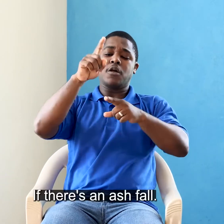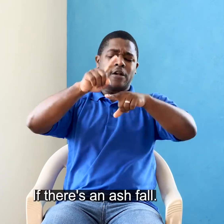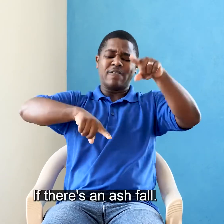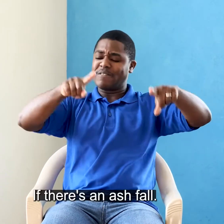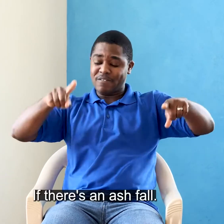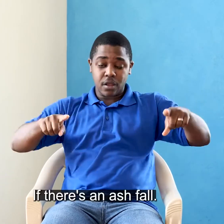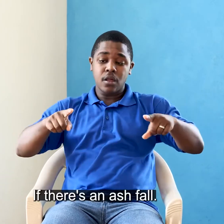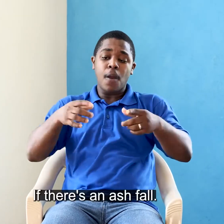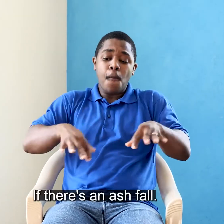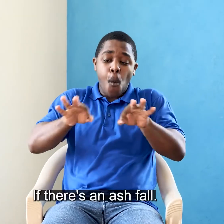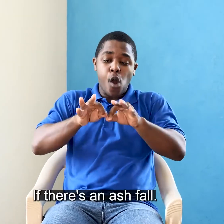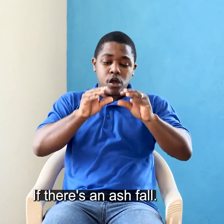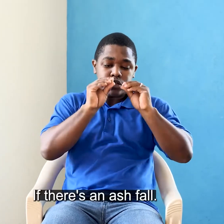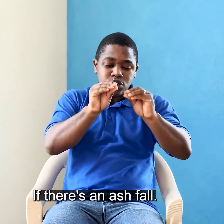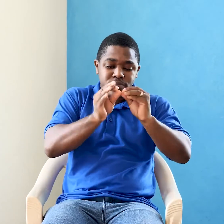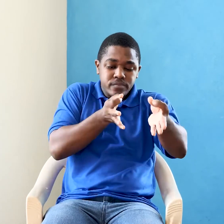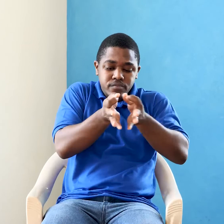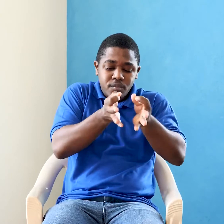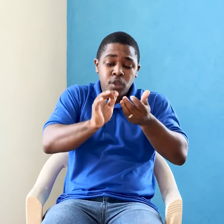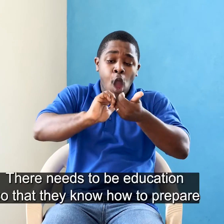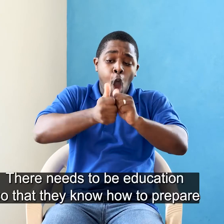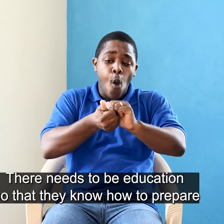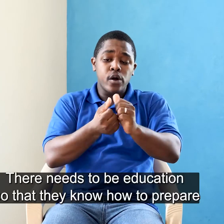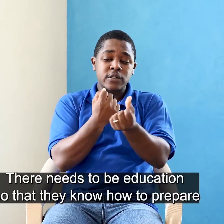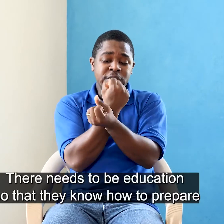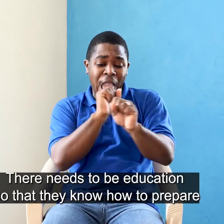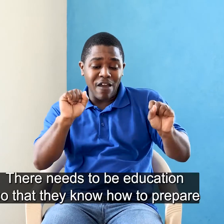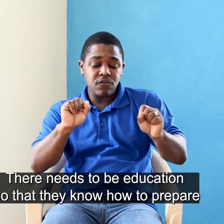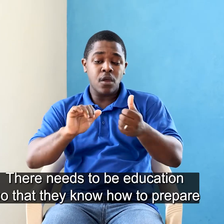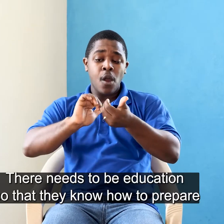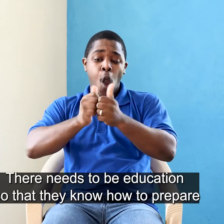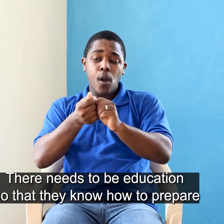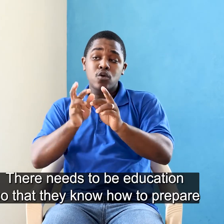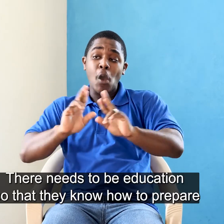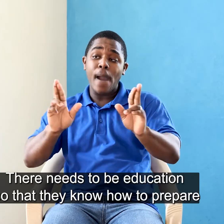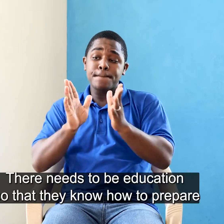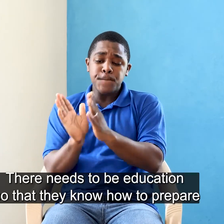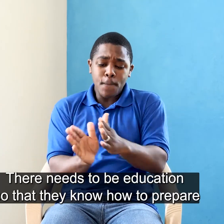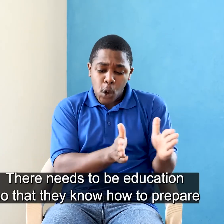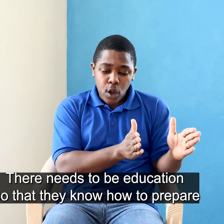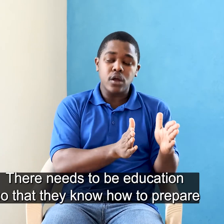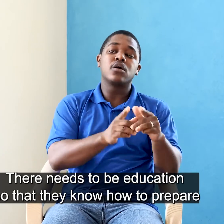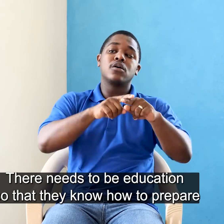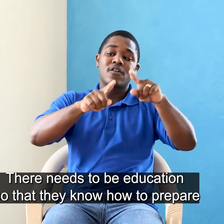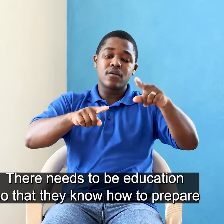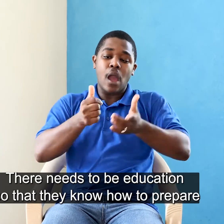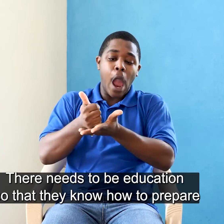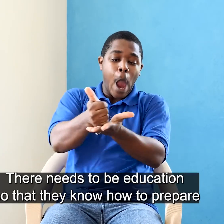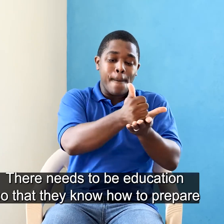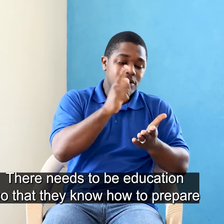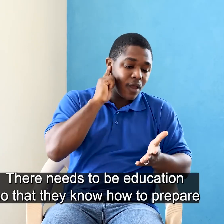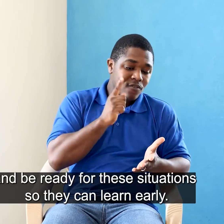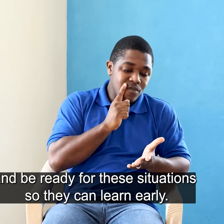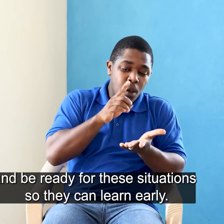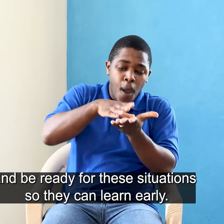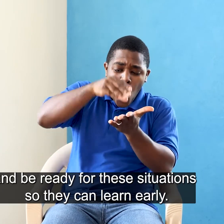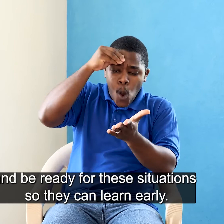an ash fall, there needs to be education so that they know how to prepare and be ready for